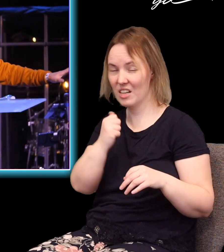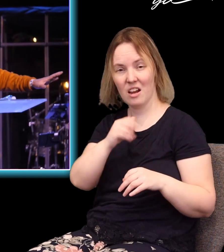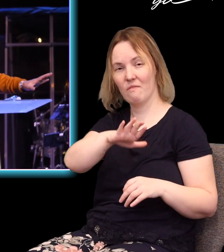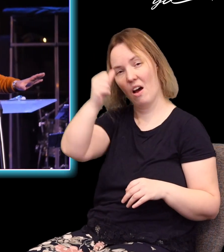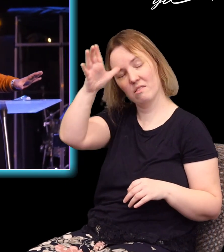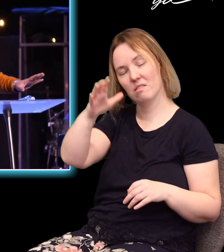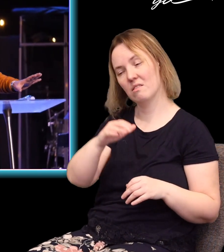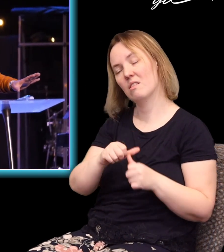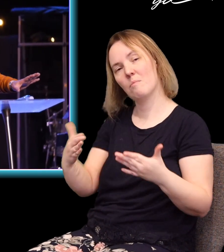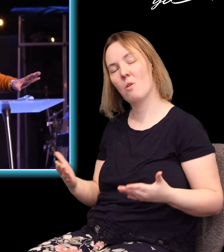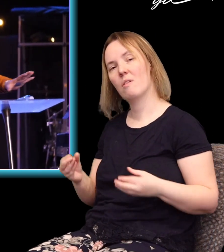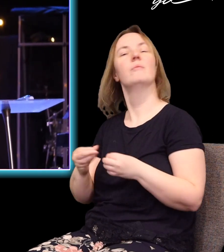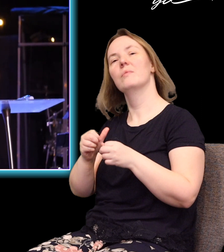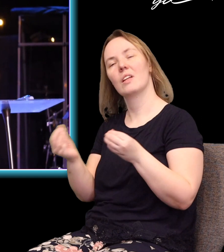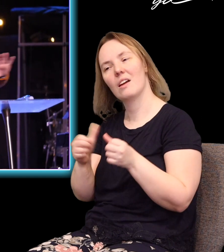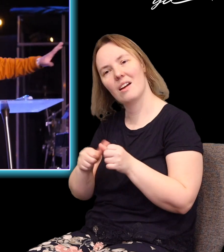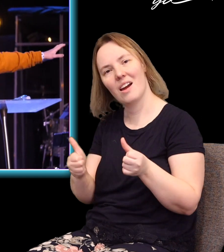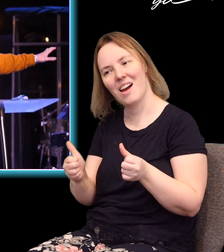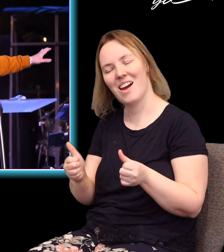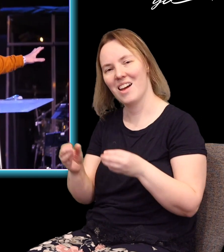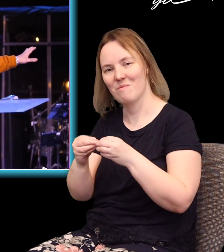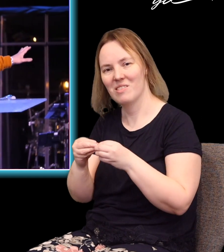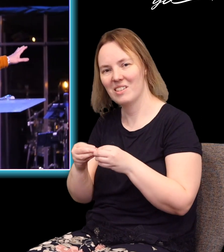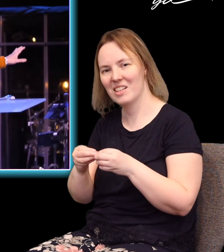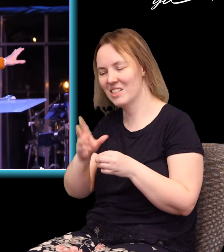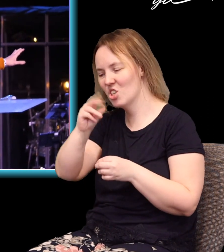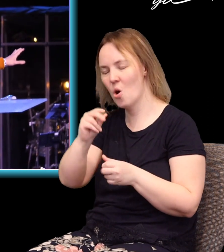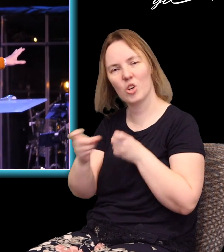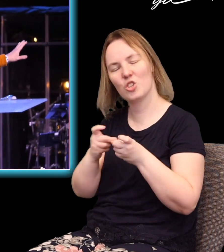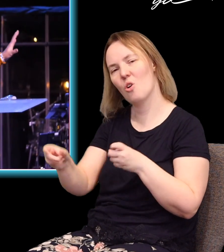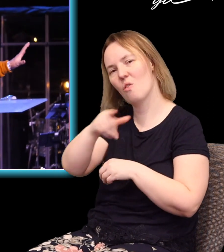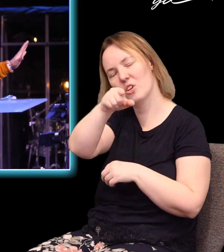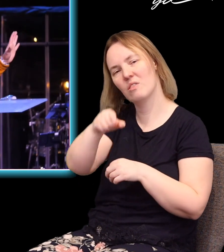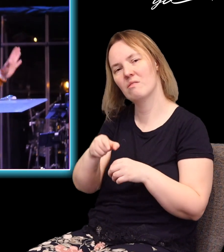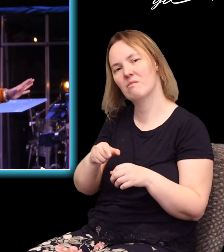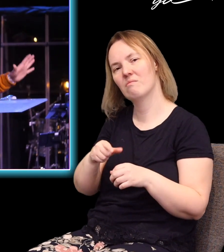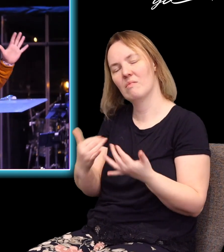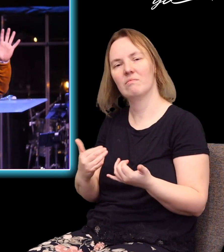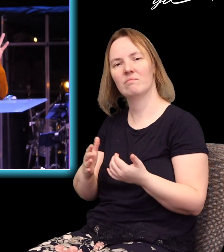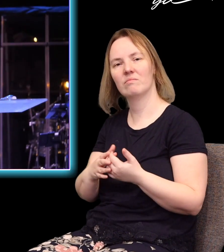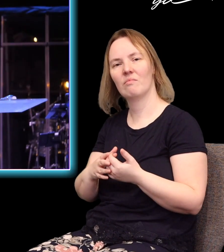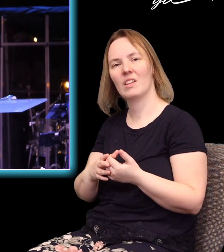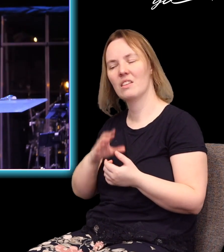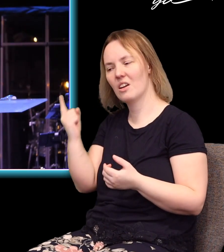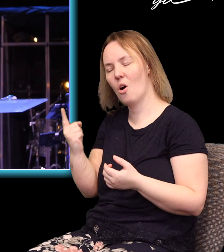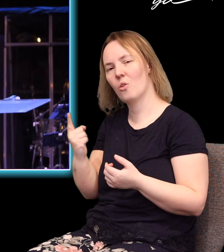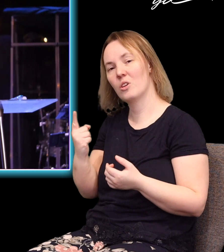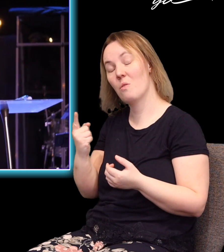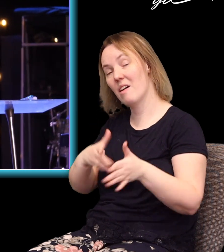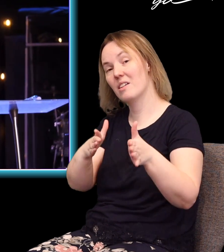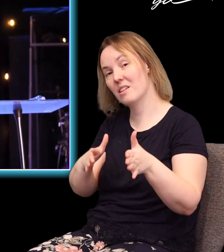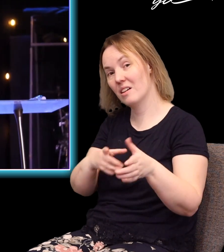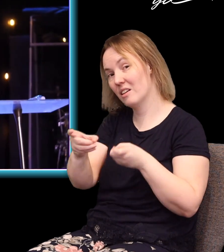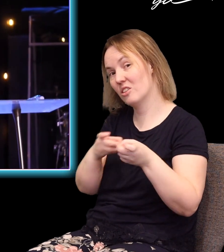not your father anymore. He has no control over you anymore. That's why the only way he can get control over you, as